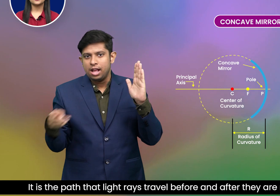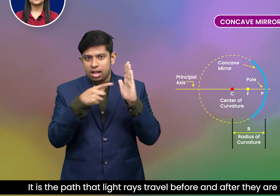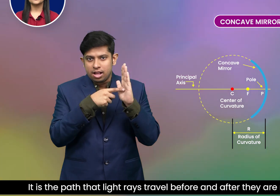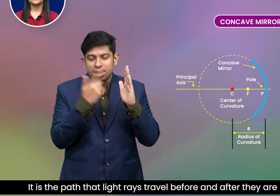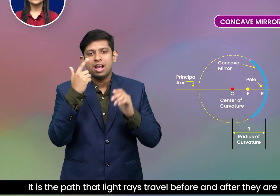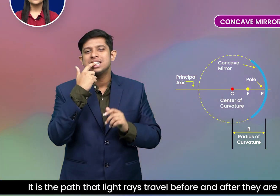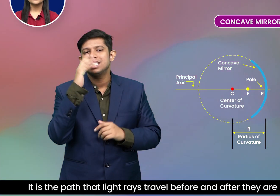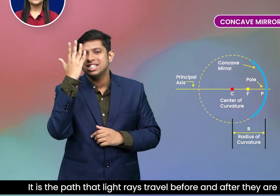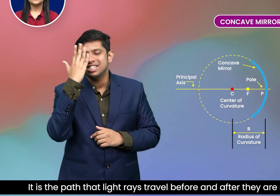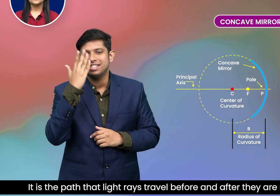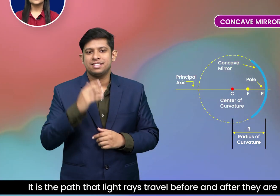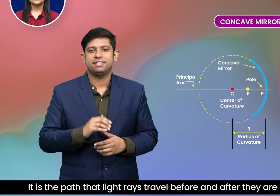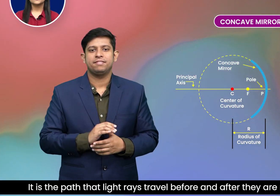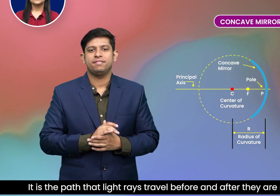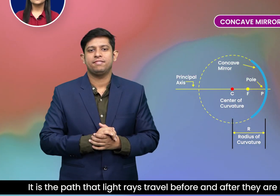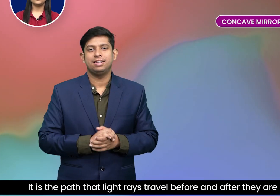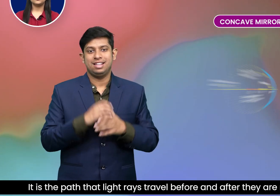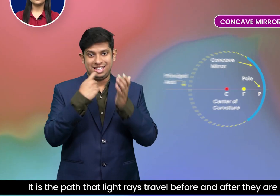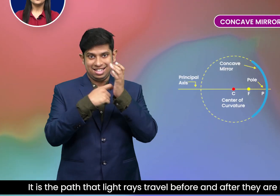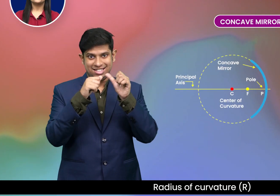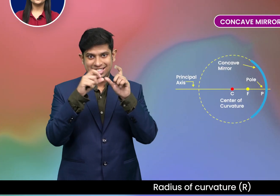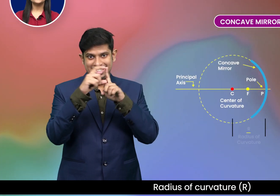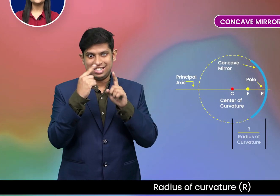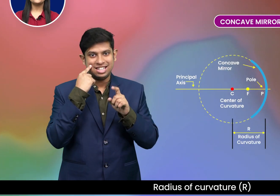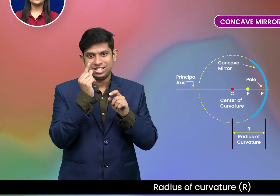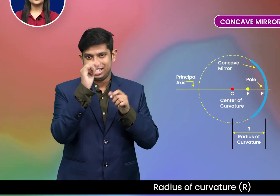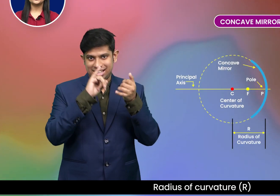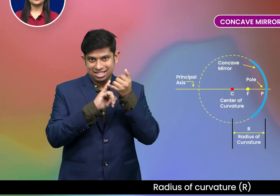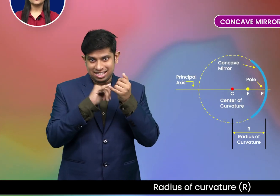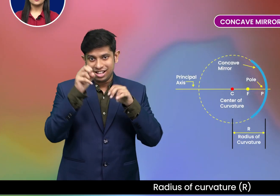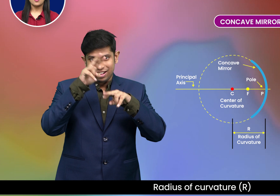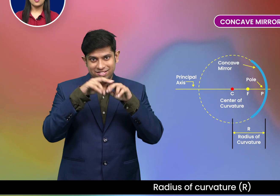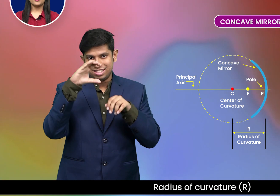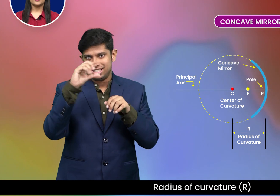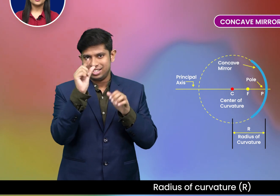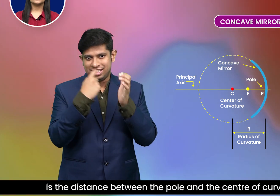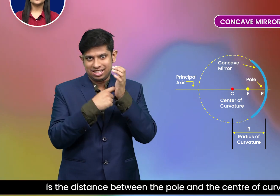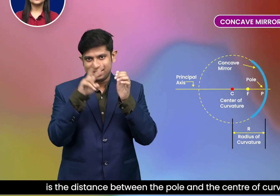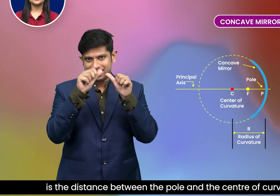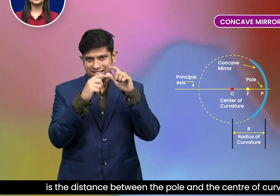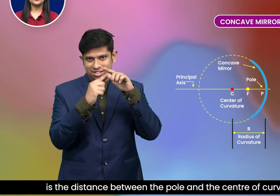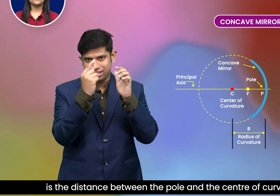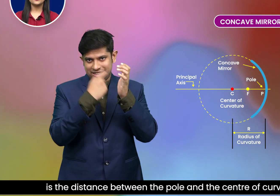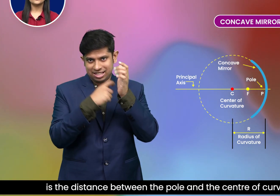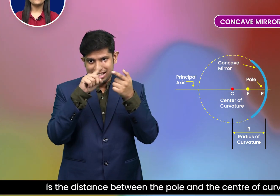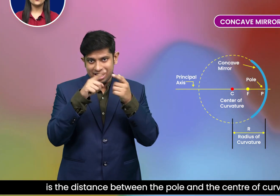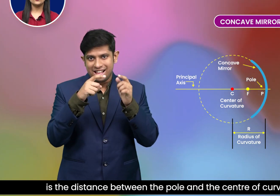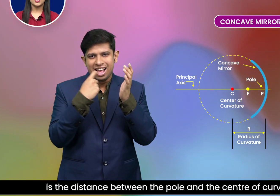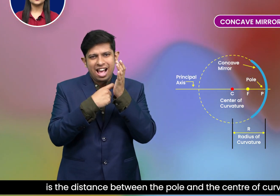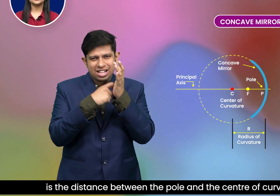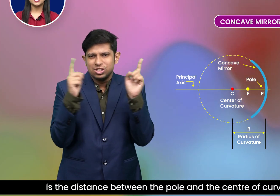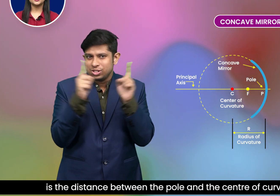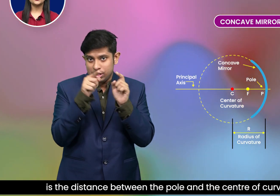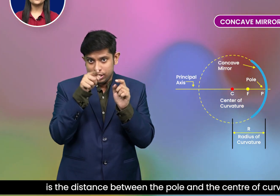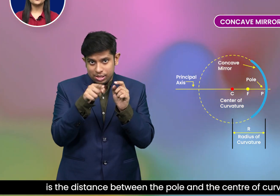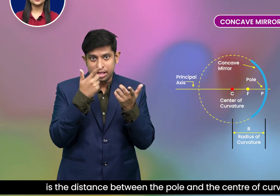mirror. Radius of curvature R is the distance between the pole